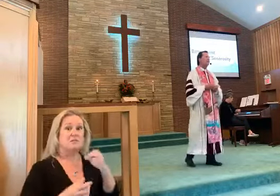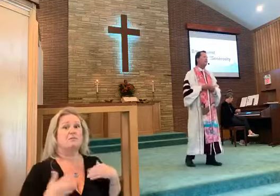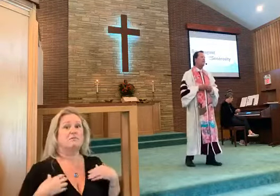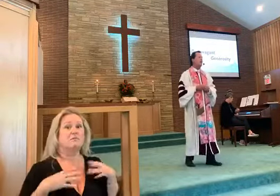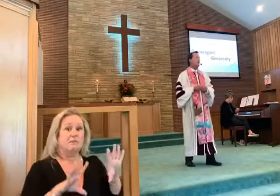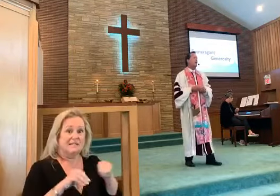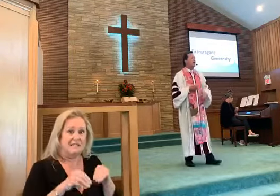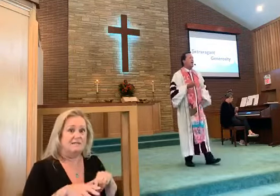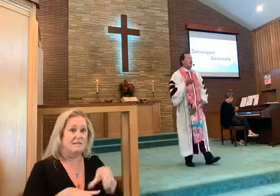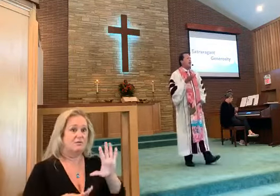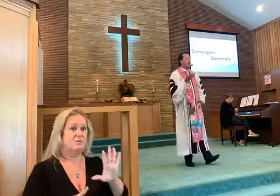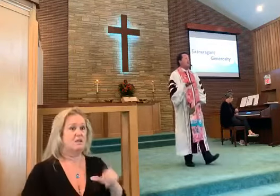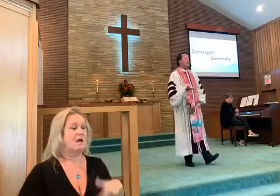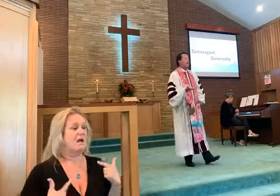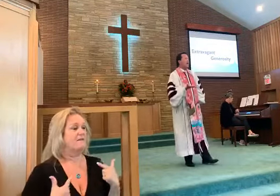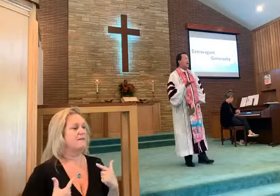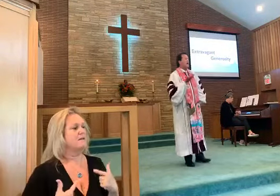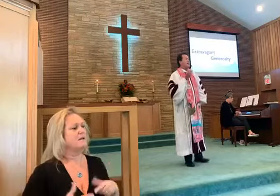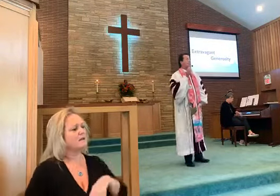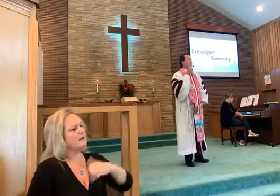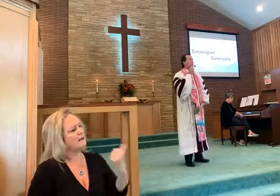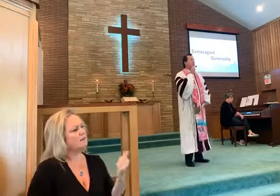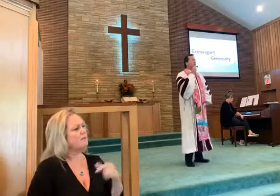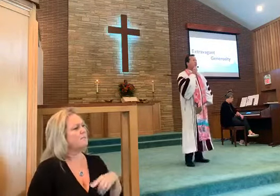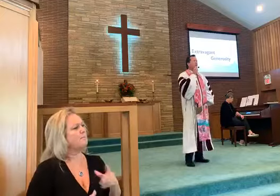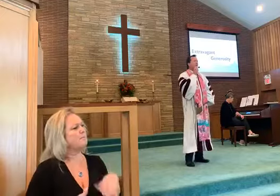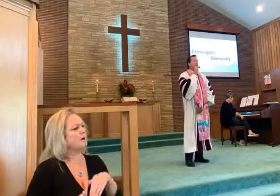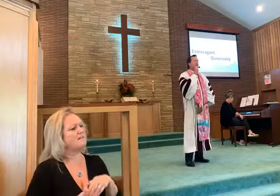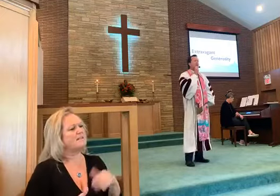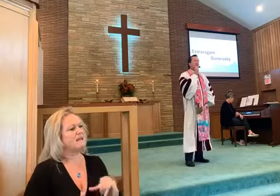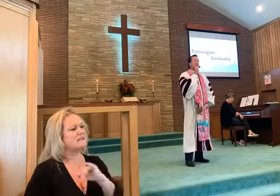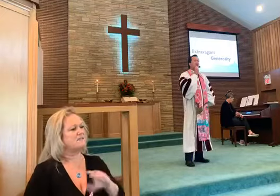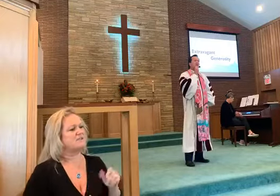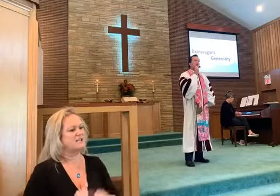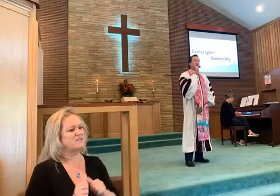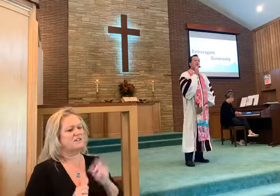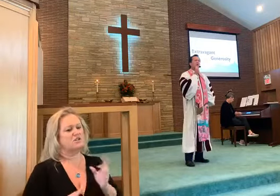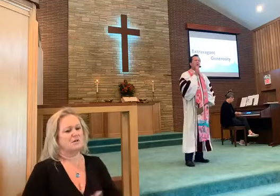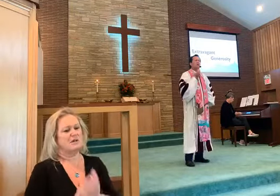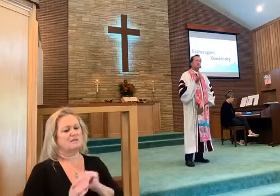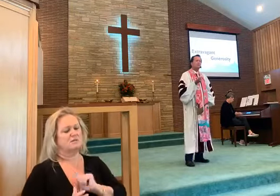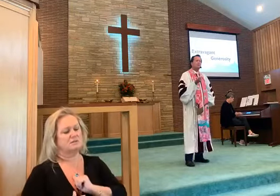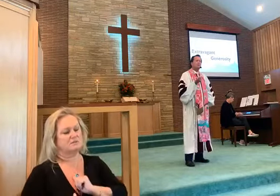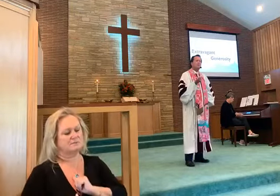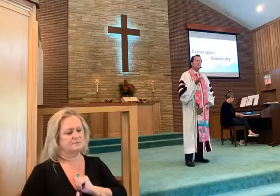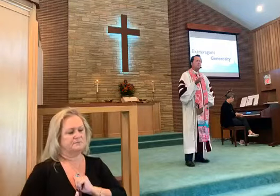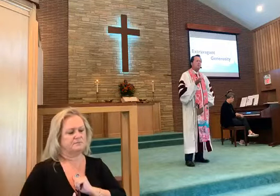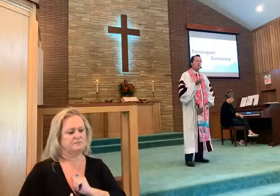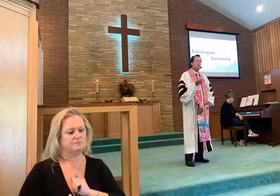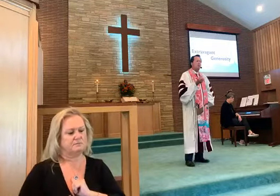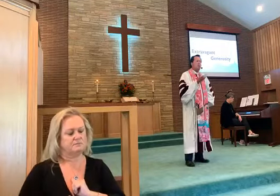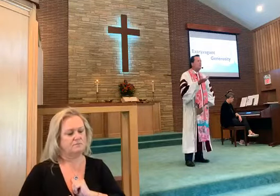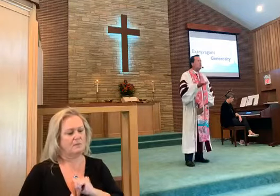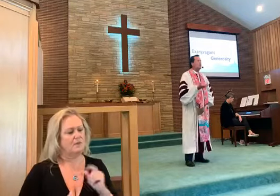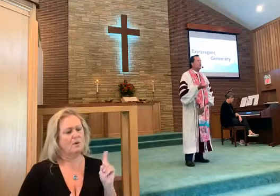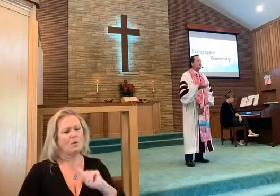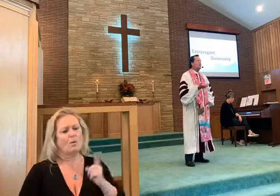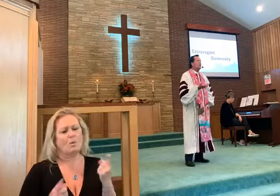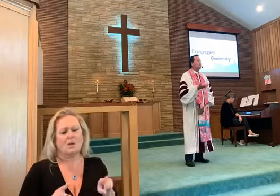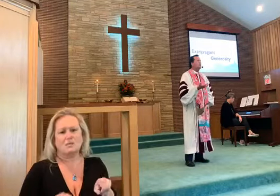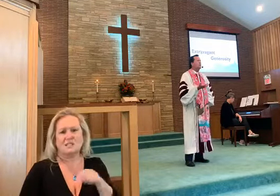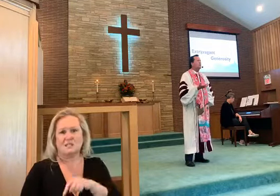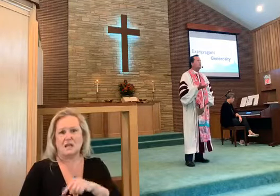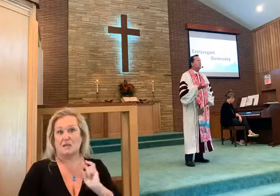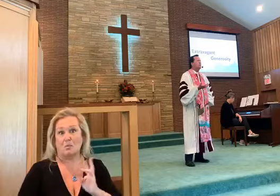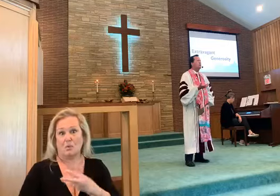life. And the other side of that is, of course, for each of us to ask ourselves, when was the time